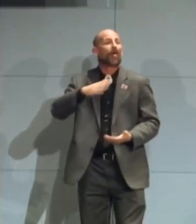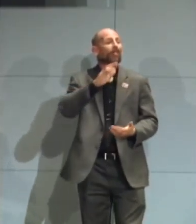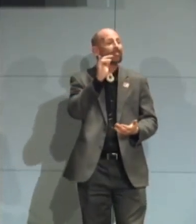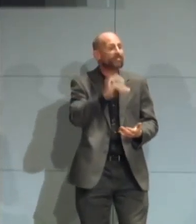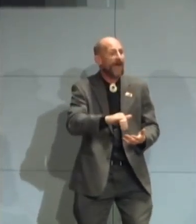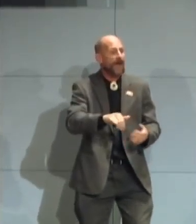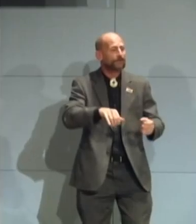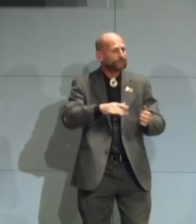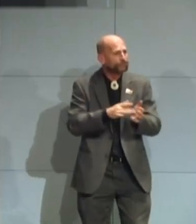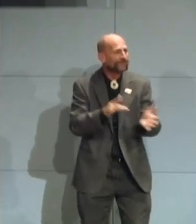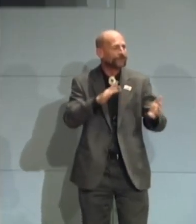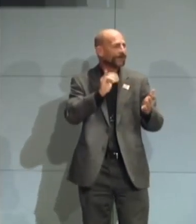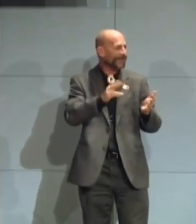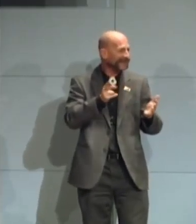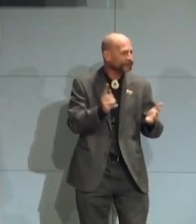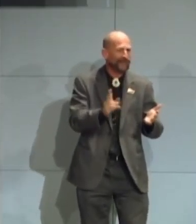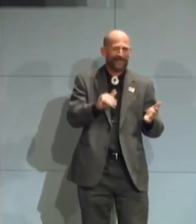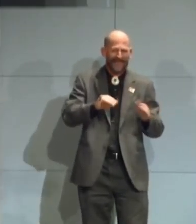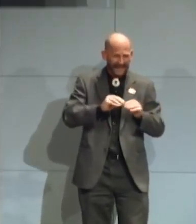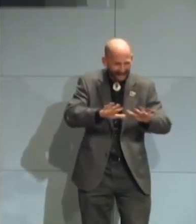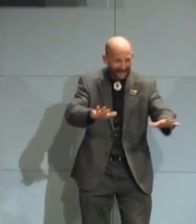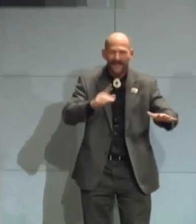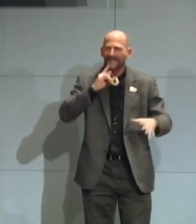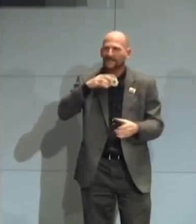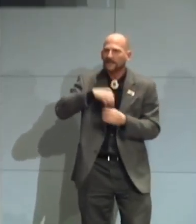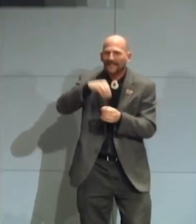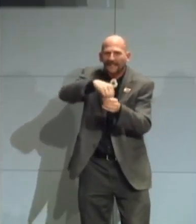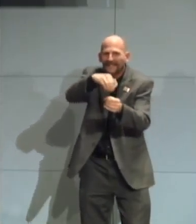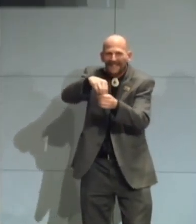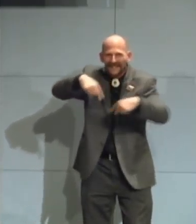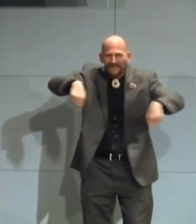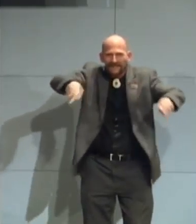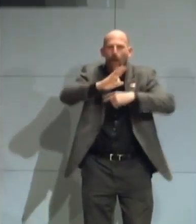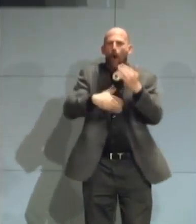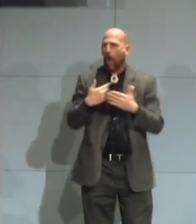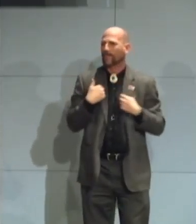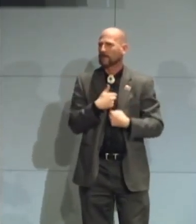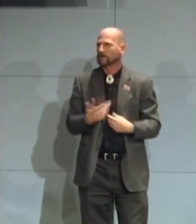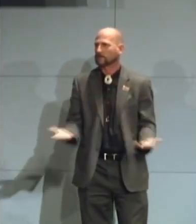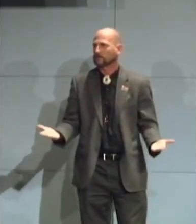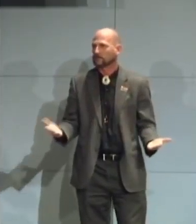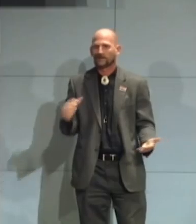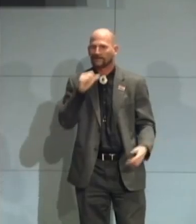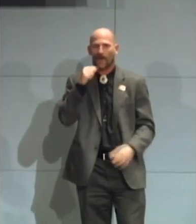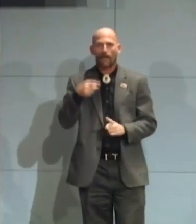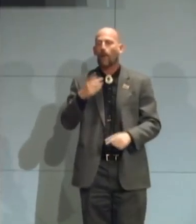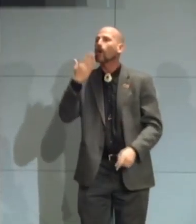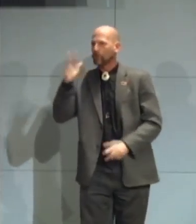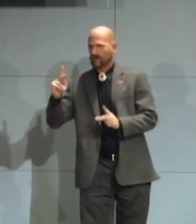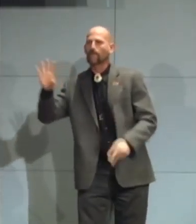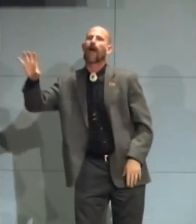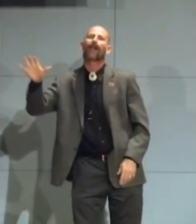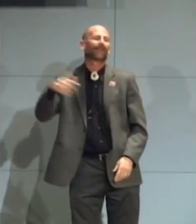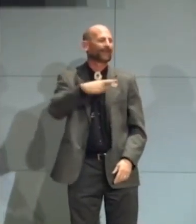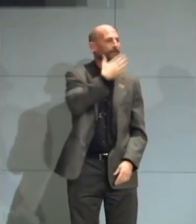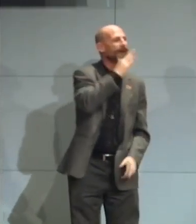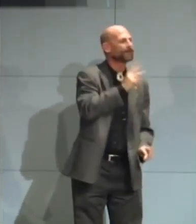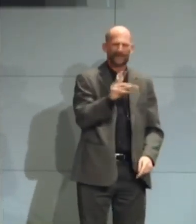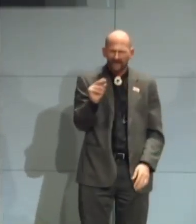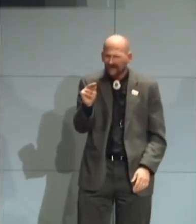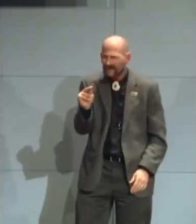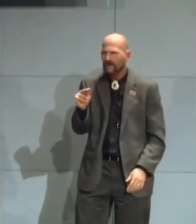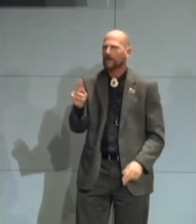persons who are part of that system and maybe don't realize that they are or don't understand what that